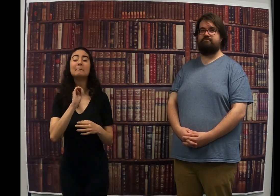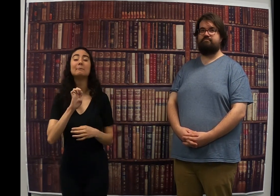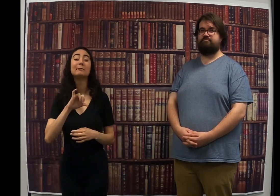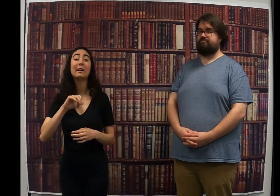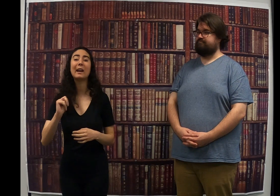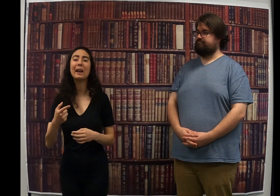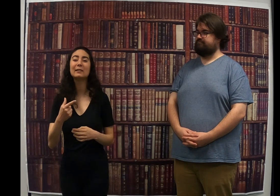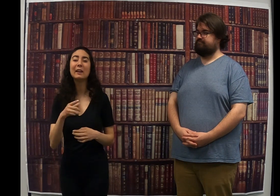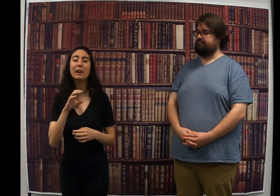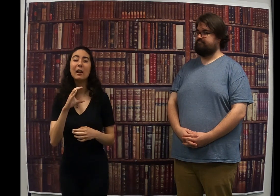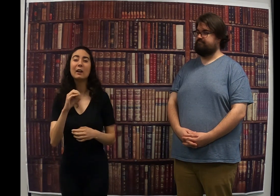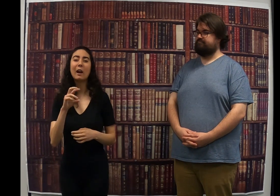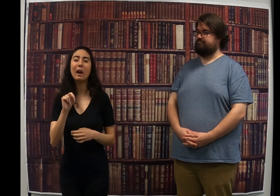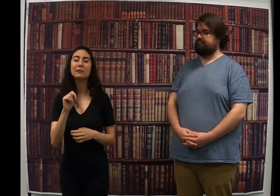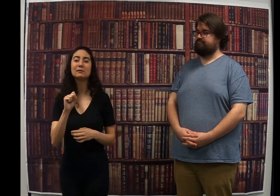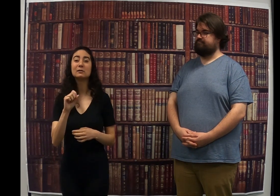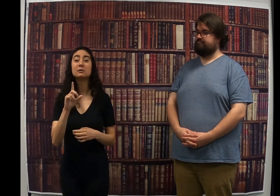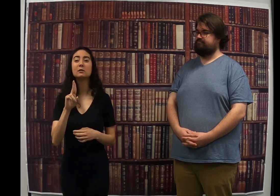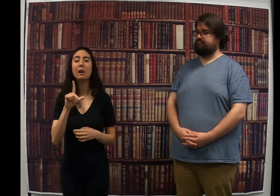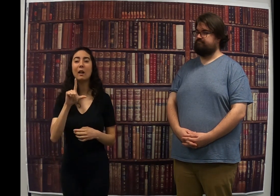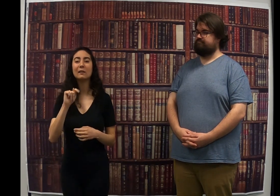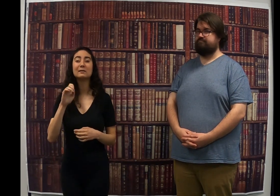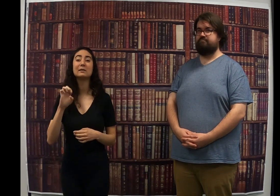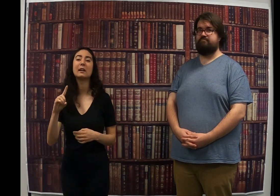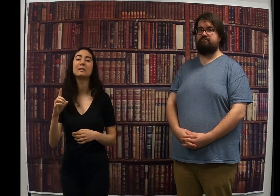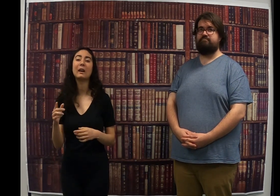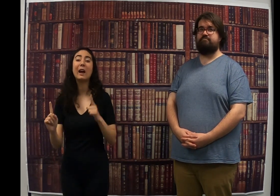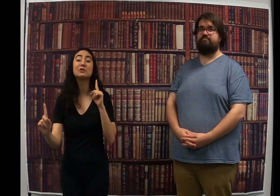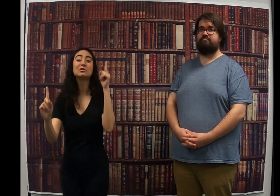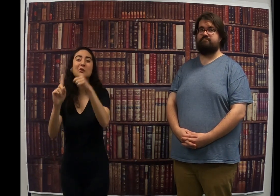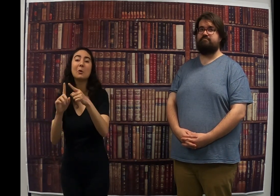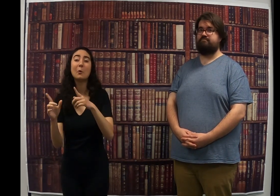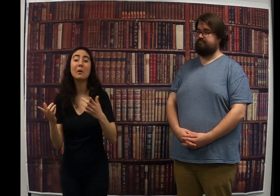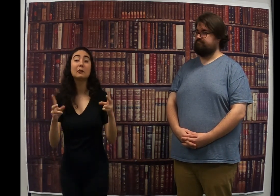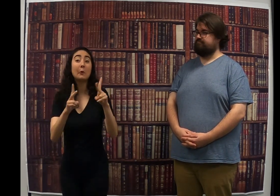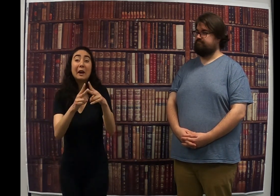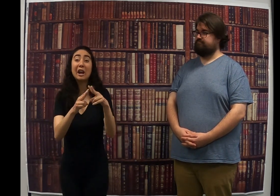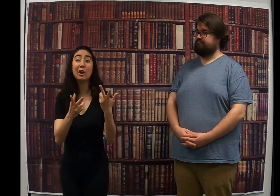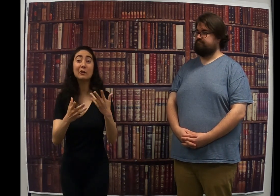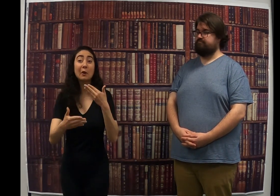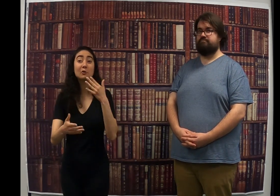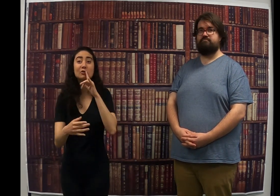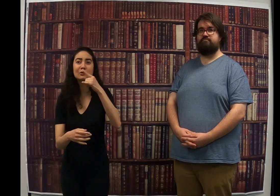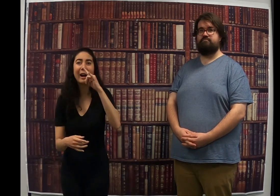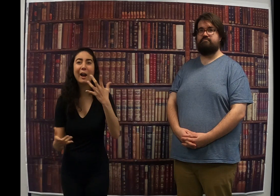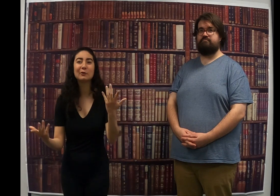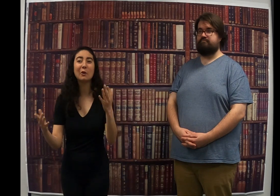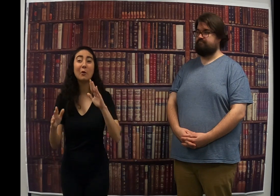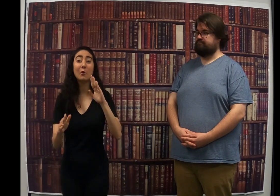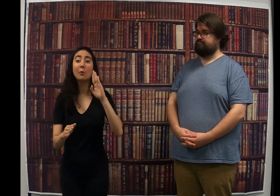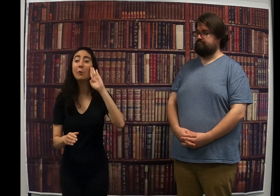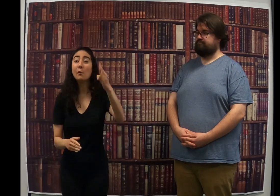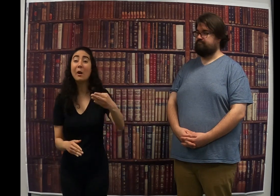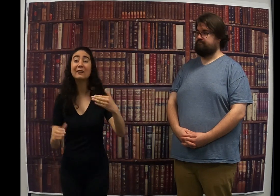Being consulted as to whether the child would live a long life, the seer with prophetic vision